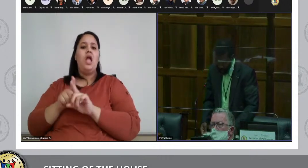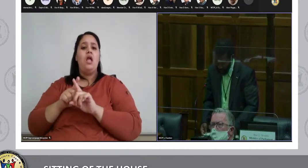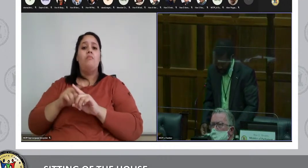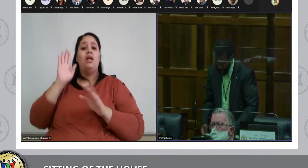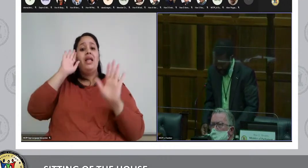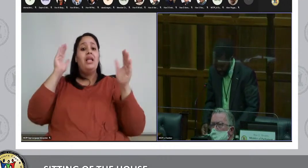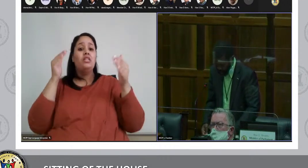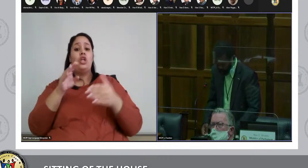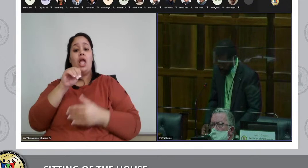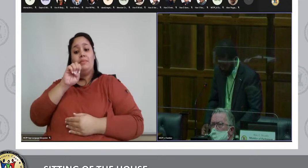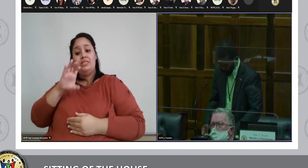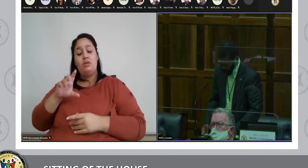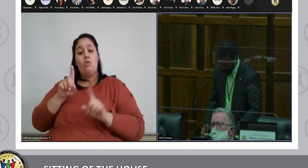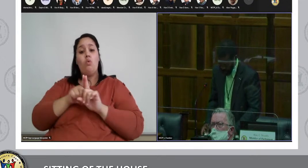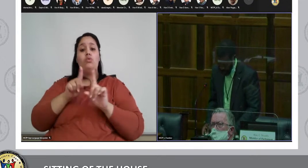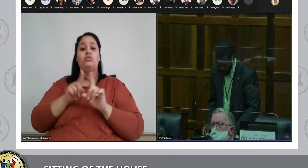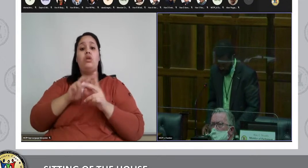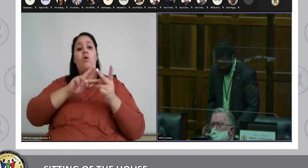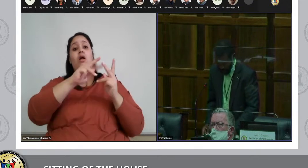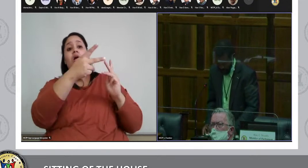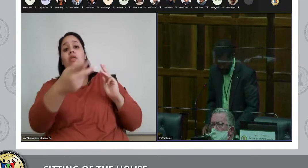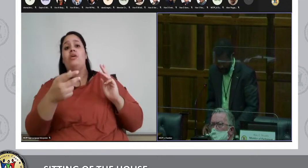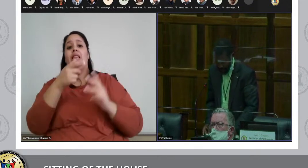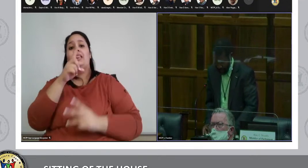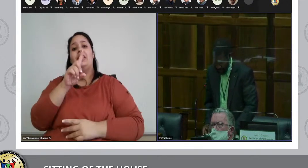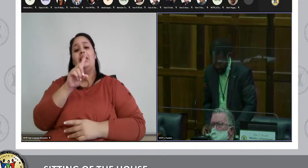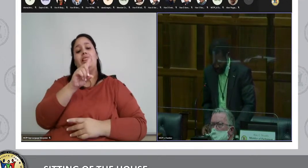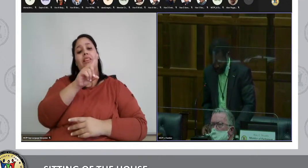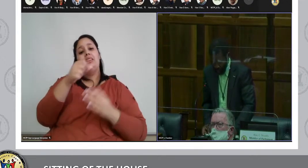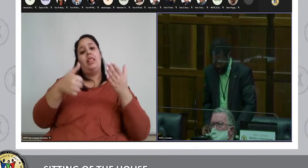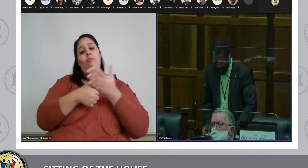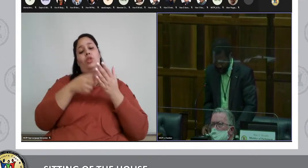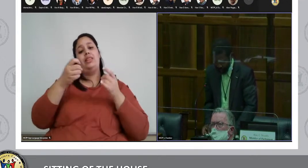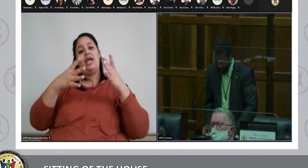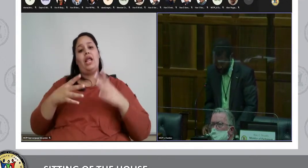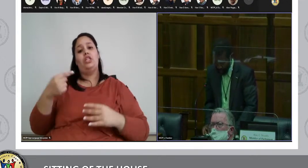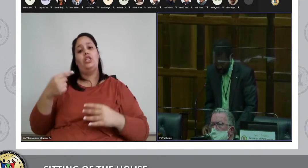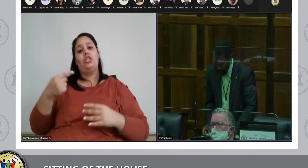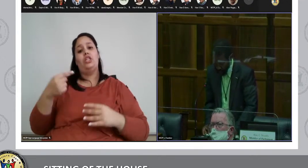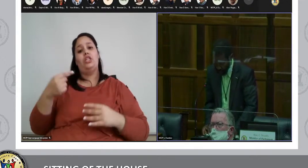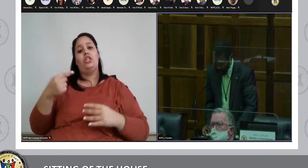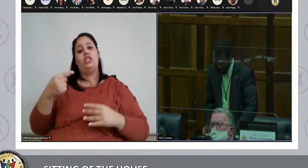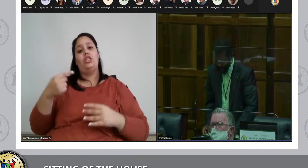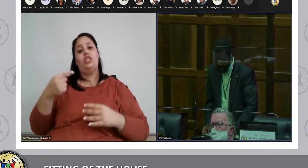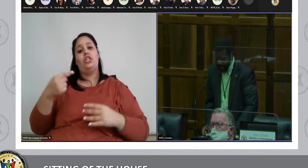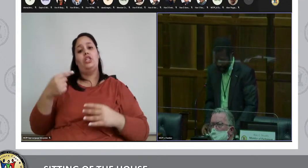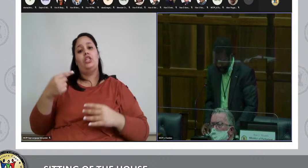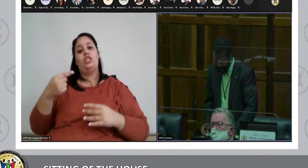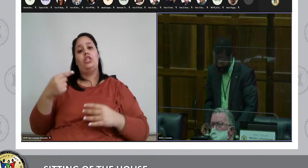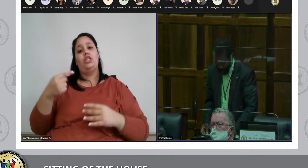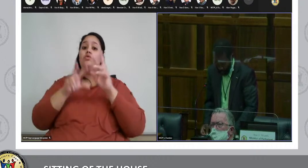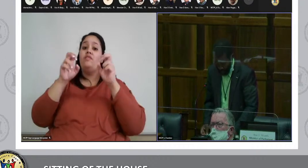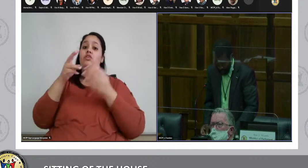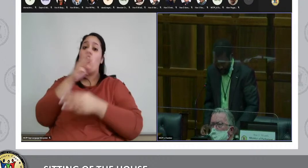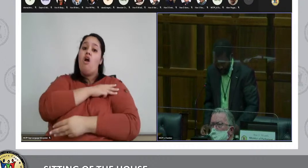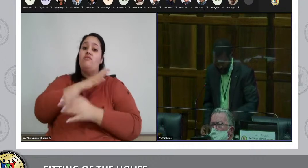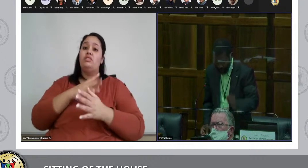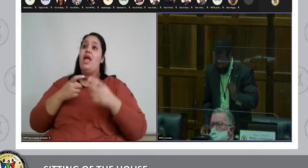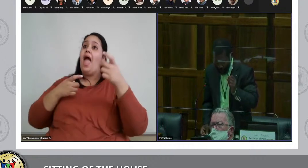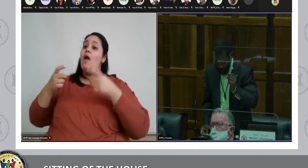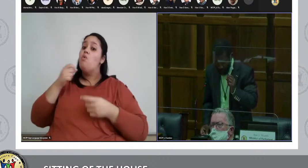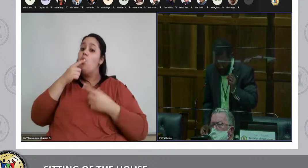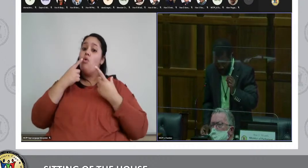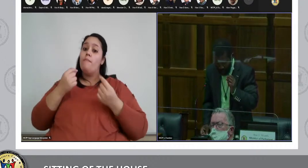attention of the MEC the alleged misconduct by the Deputy Director General, who wrote a letter to the investigating officer handling the criminal